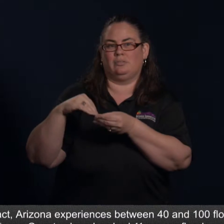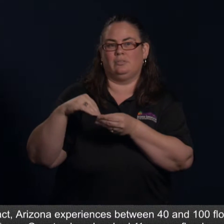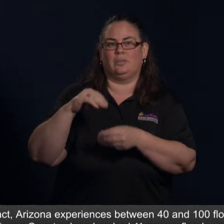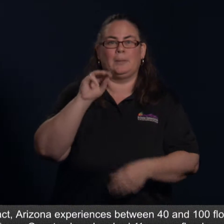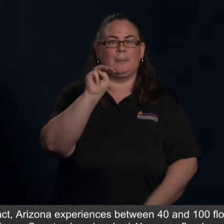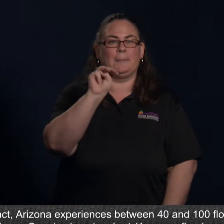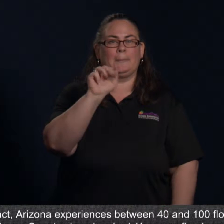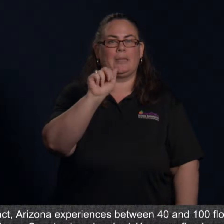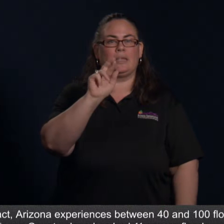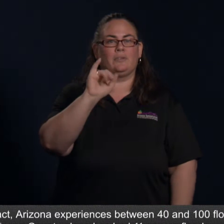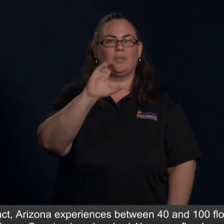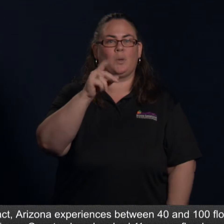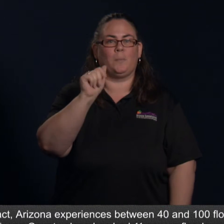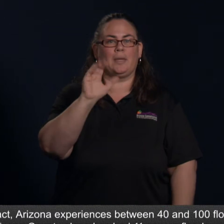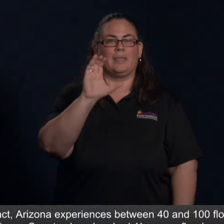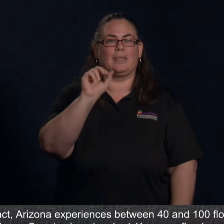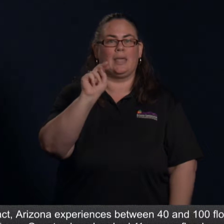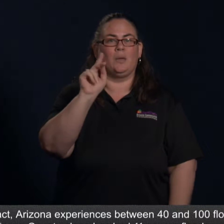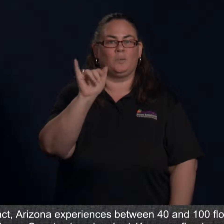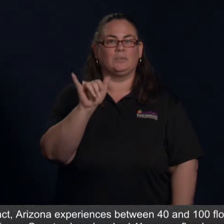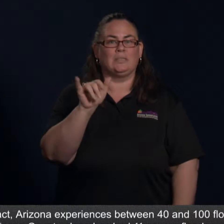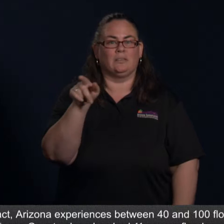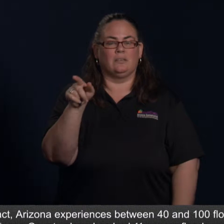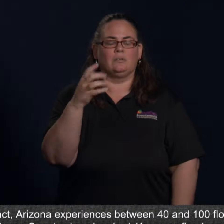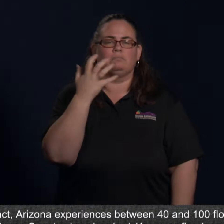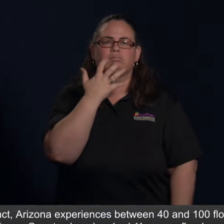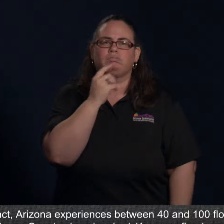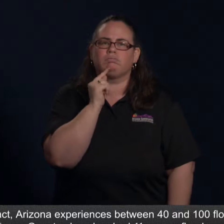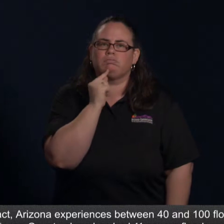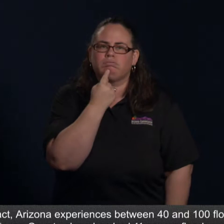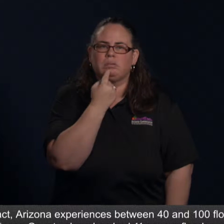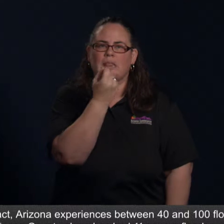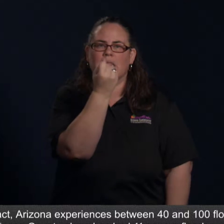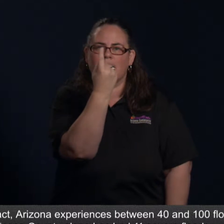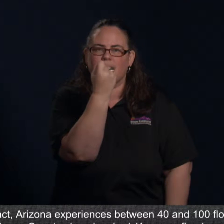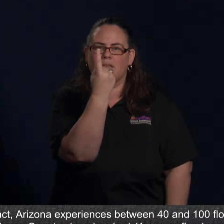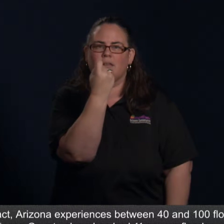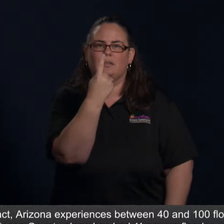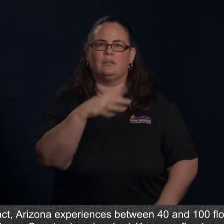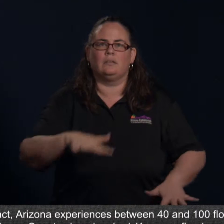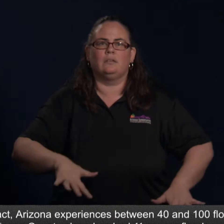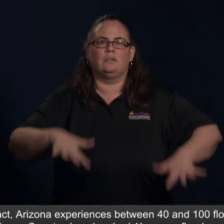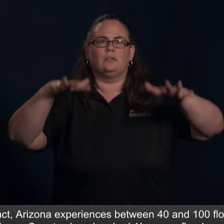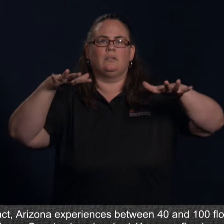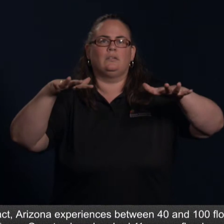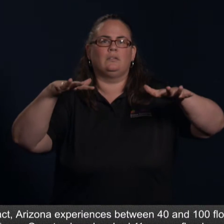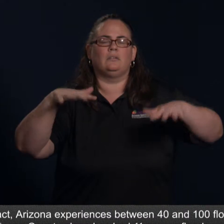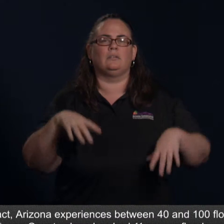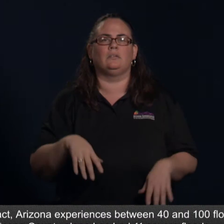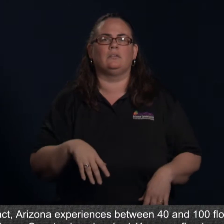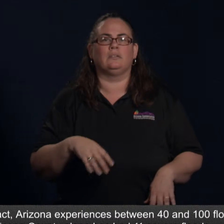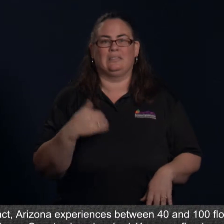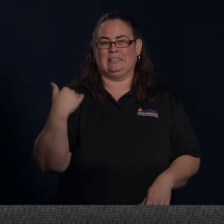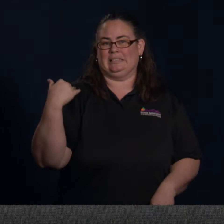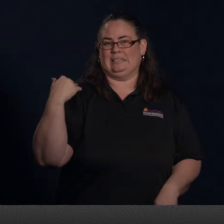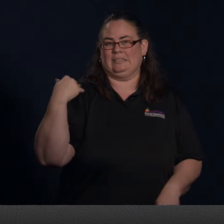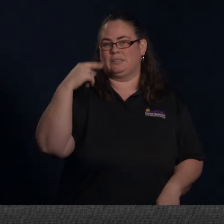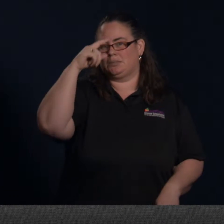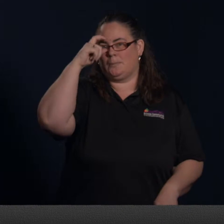In the last decade, Maricopa County alone has had 11 severe floods.